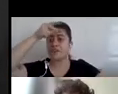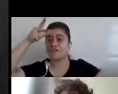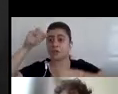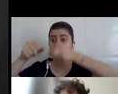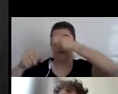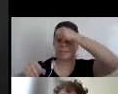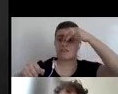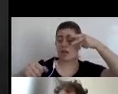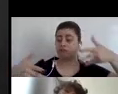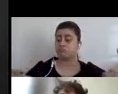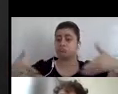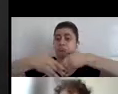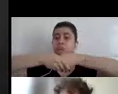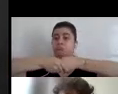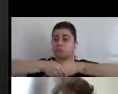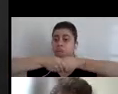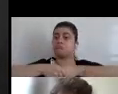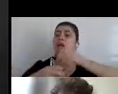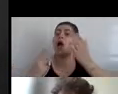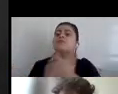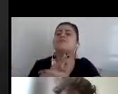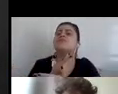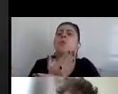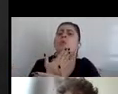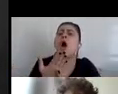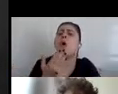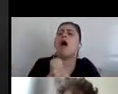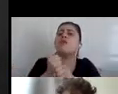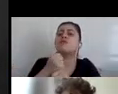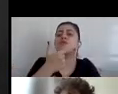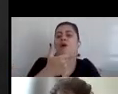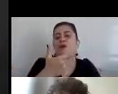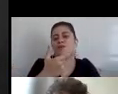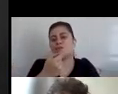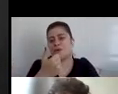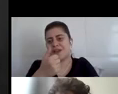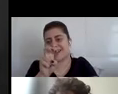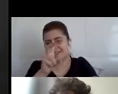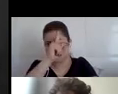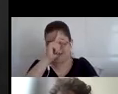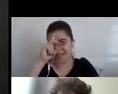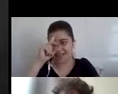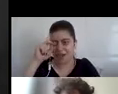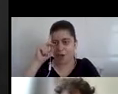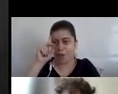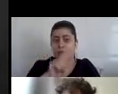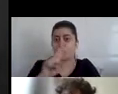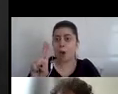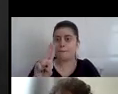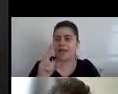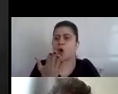Expo Milan. The issue was feeding the planet. And it provides